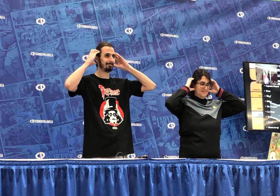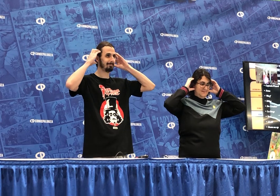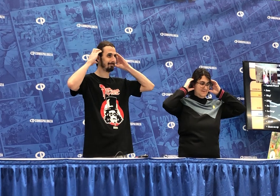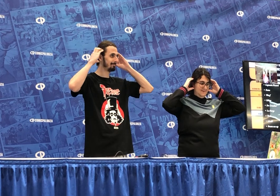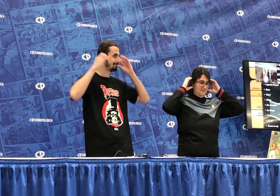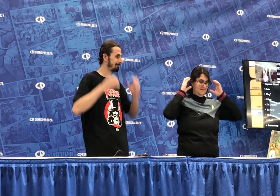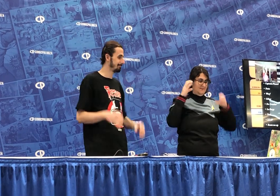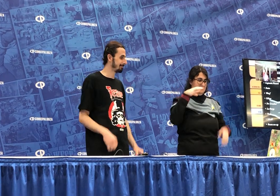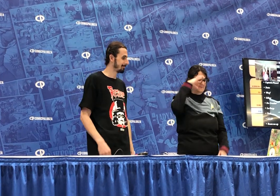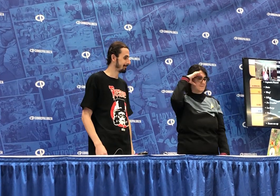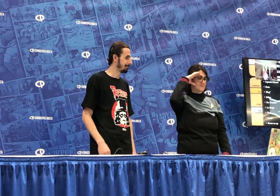ears. Quark.